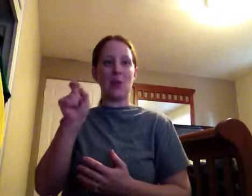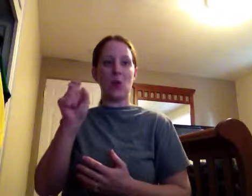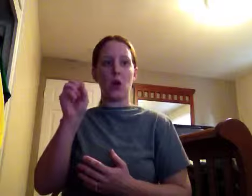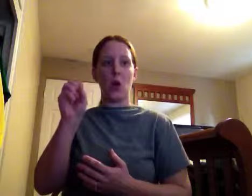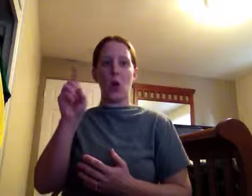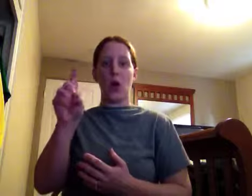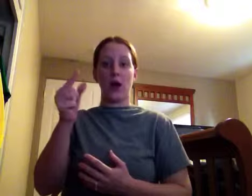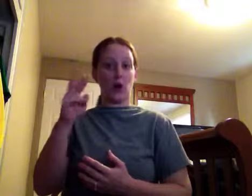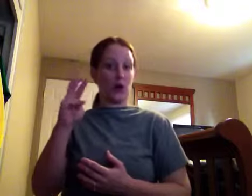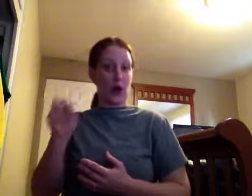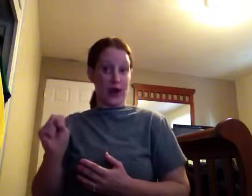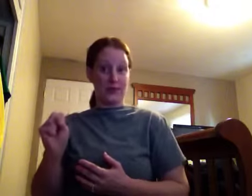my math by saying